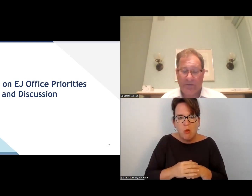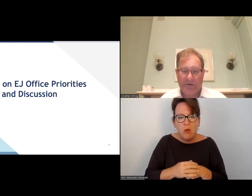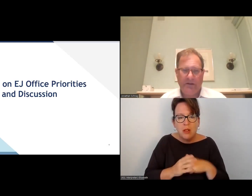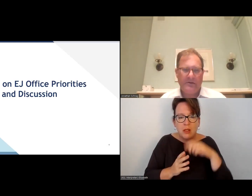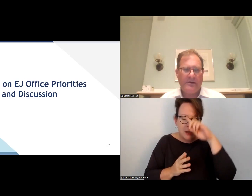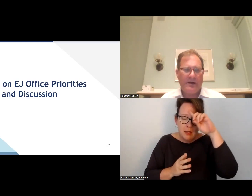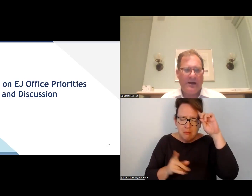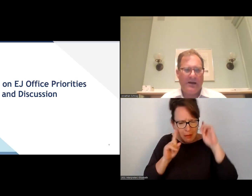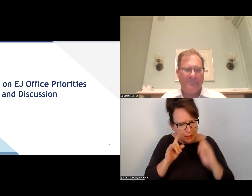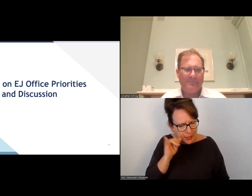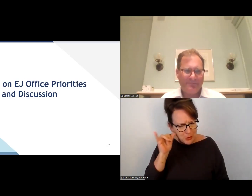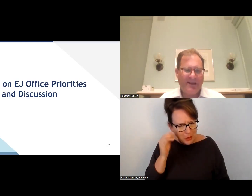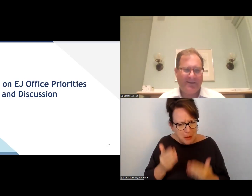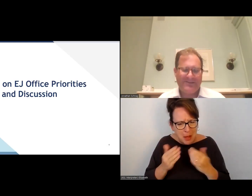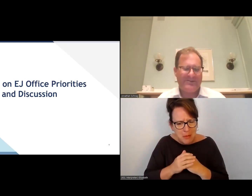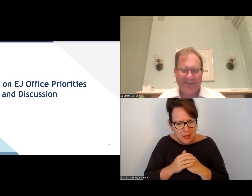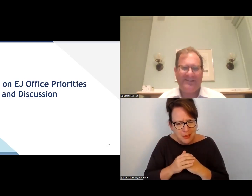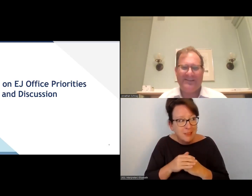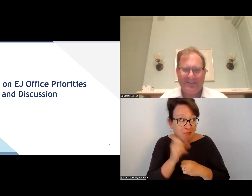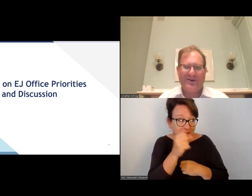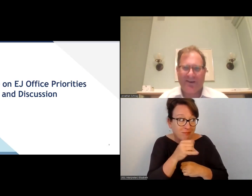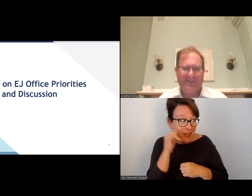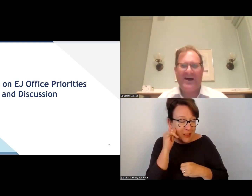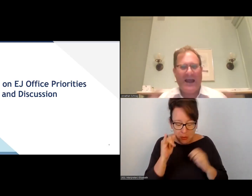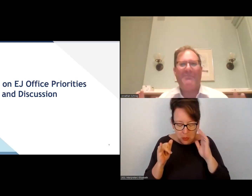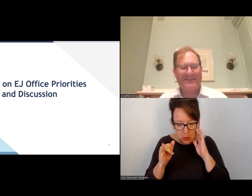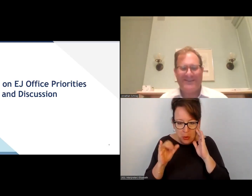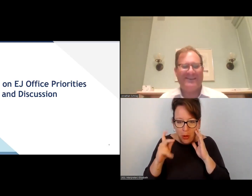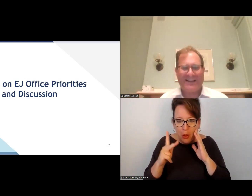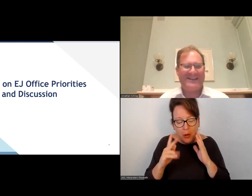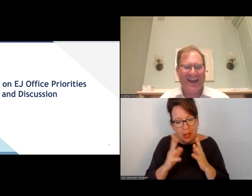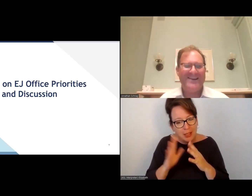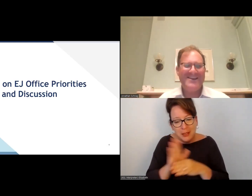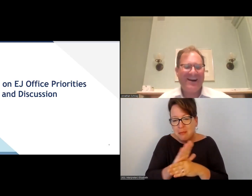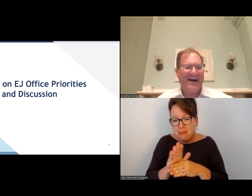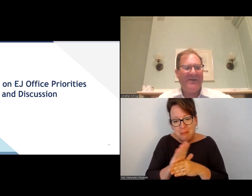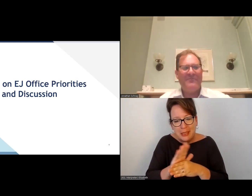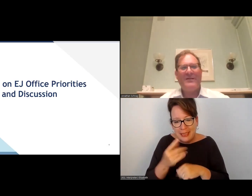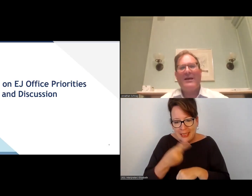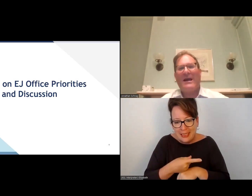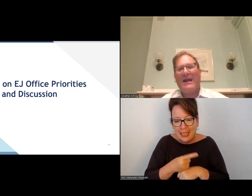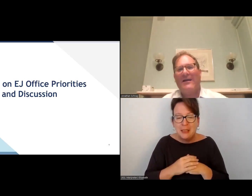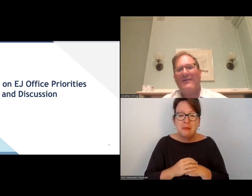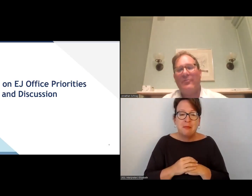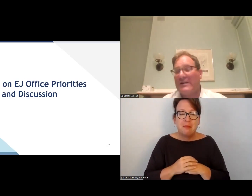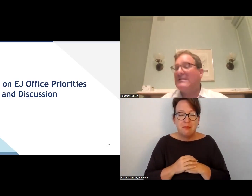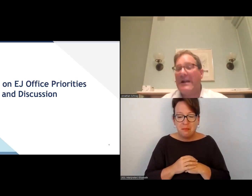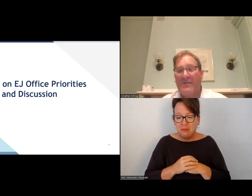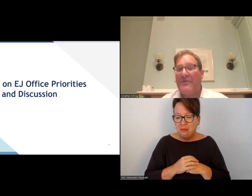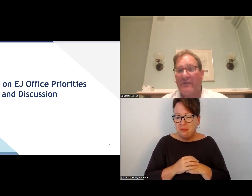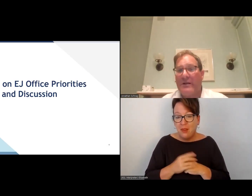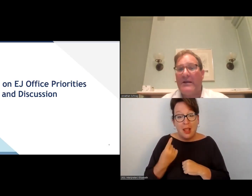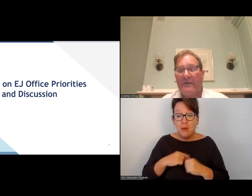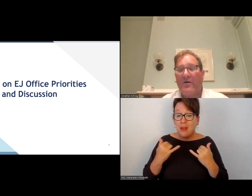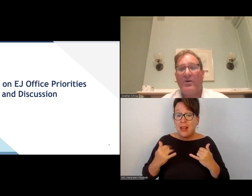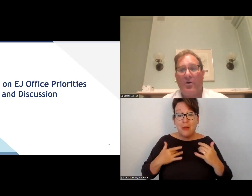Maybe it was yesterday. Yes, it's okay. Sorry, a lot happened in the last day. And we're excited